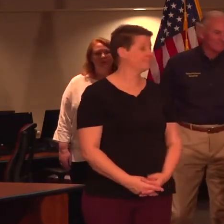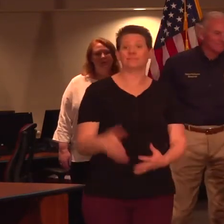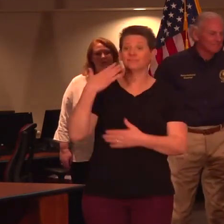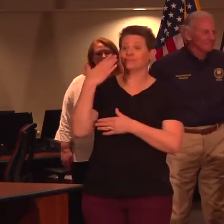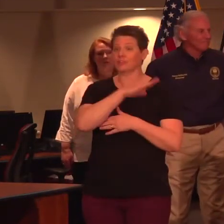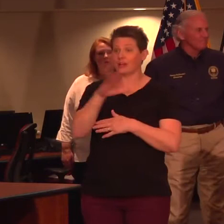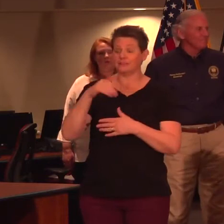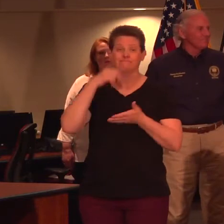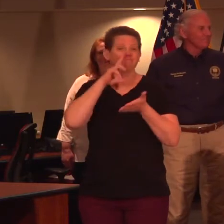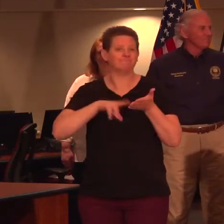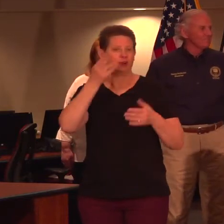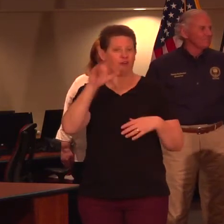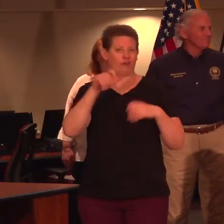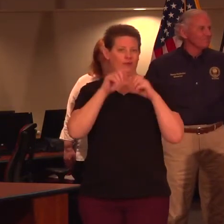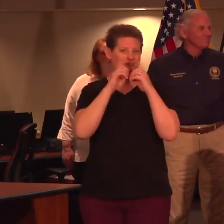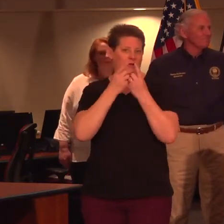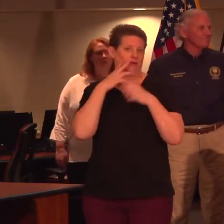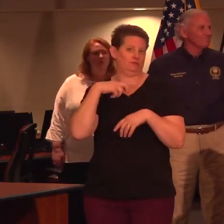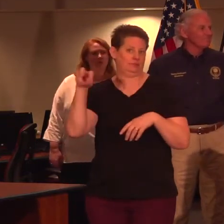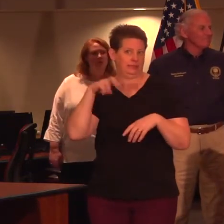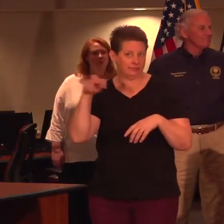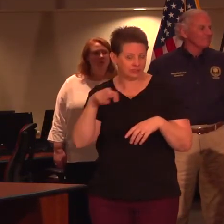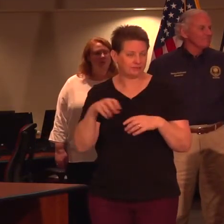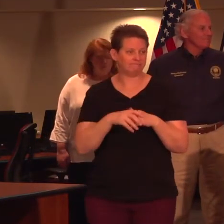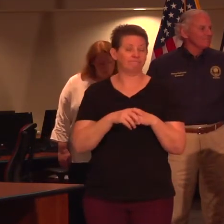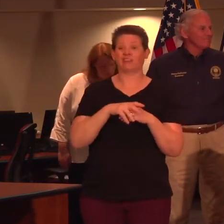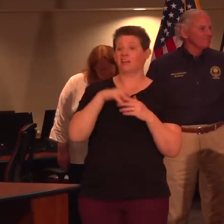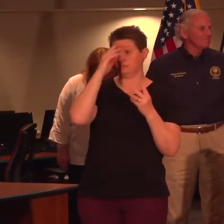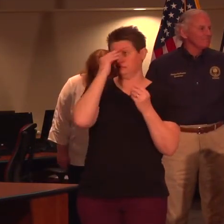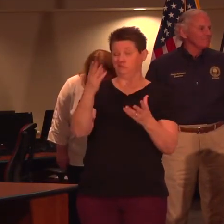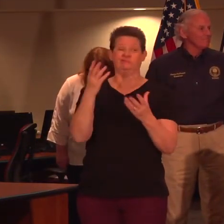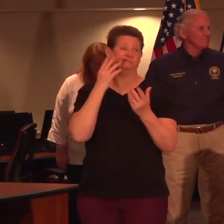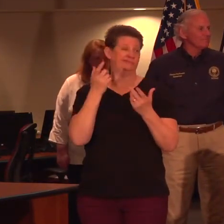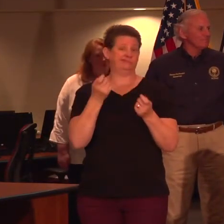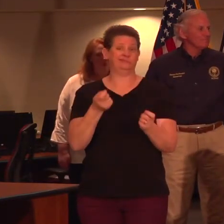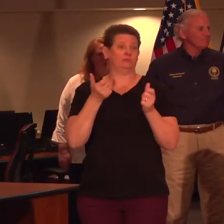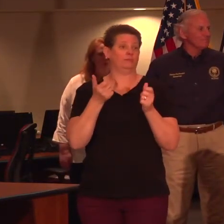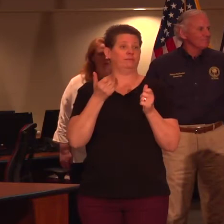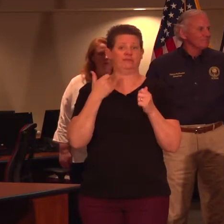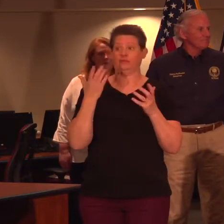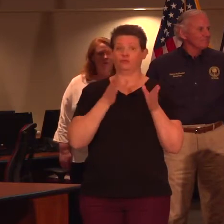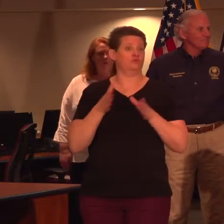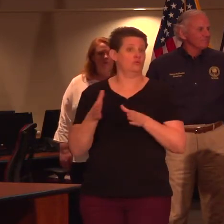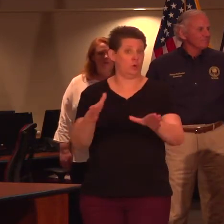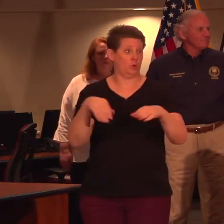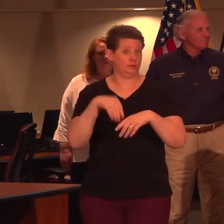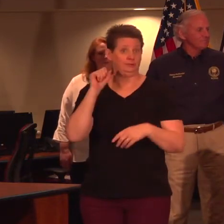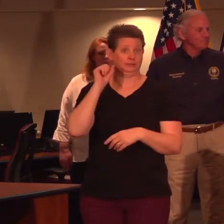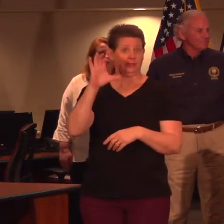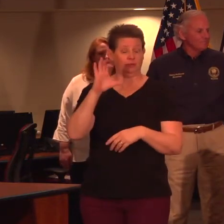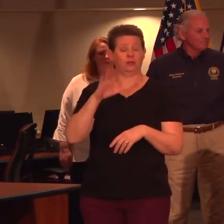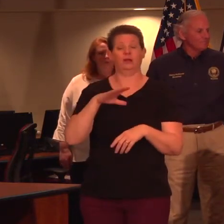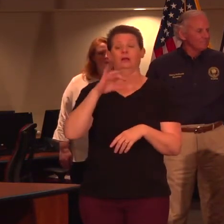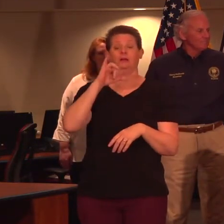Good afternoon. I'm Secretary Hall with the Department of Transportation. Just wanted to give you a quick update on the status of the roads in the state. When the